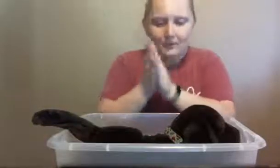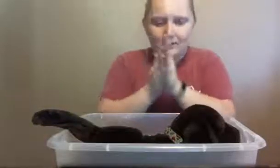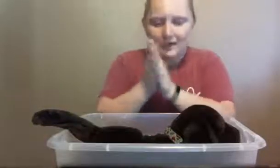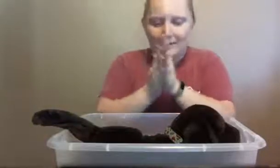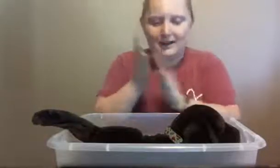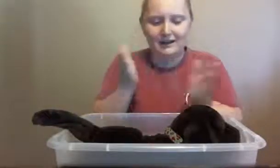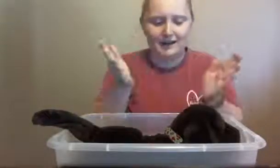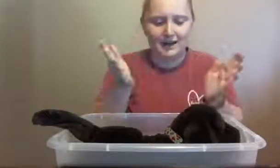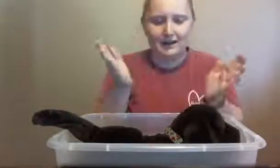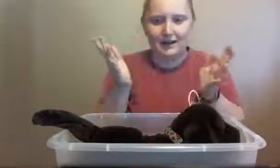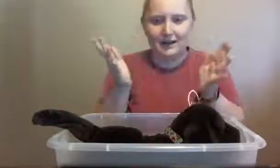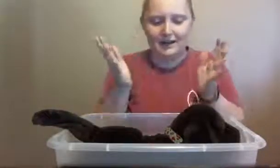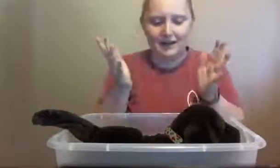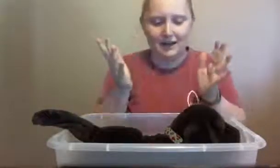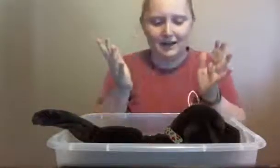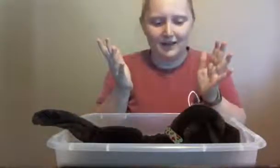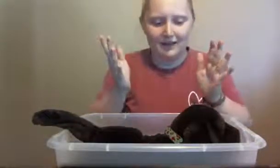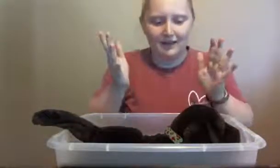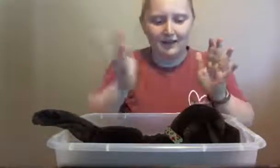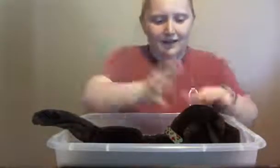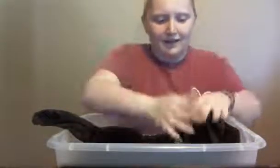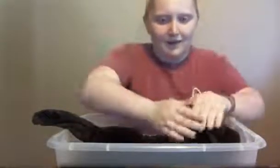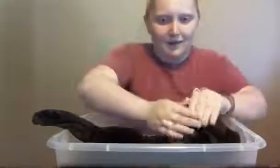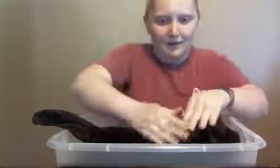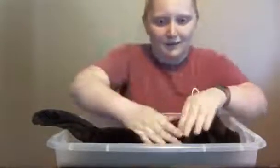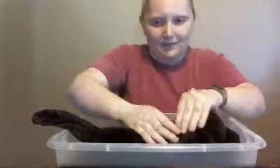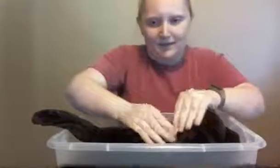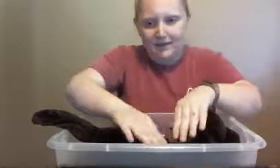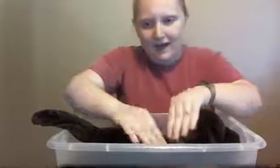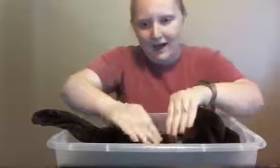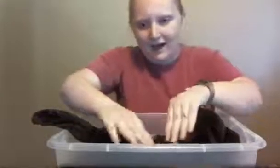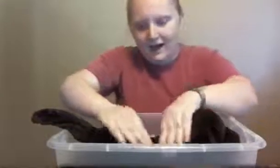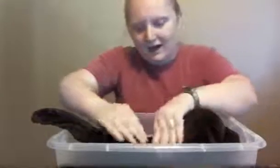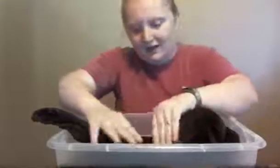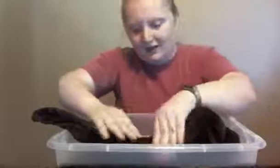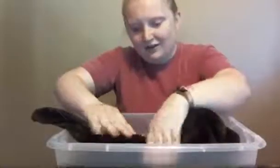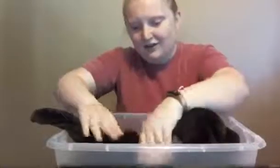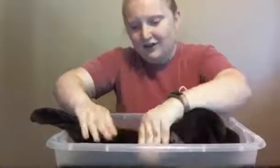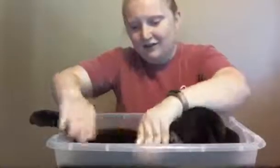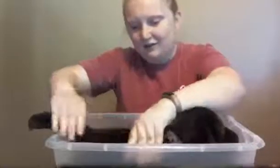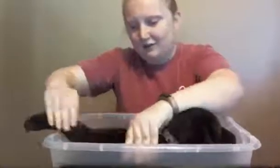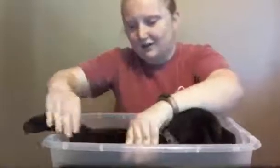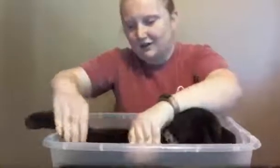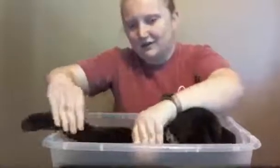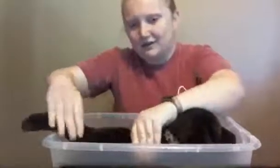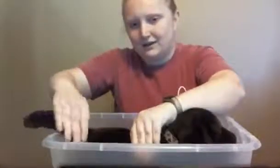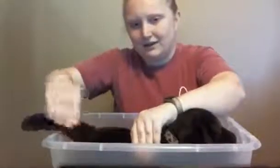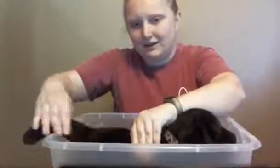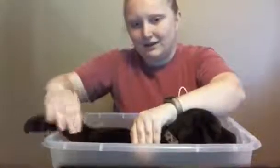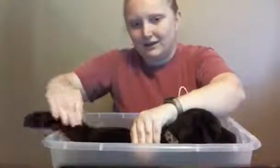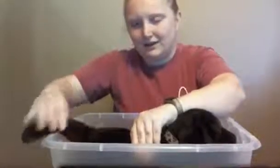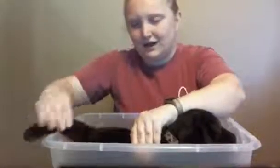rub it together, our hands together. Then we're gonna massage the shampoo into